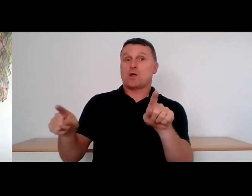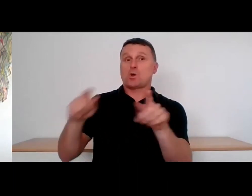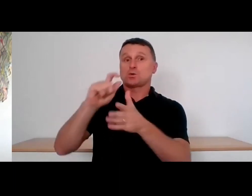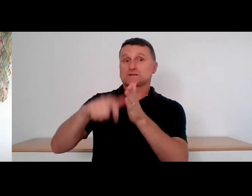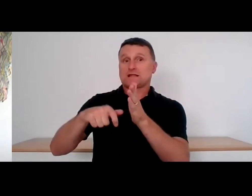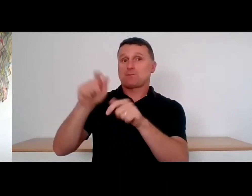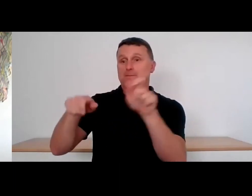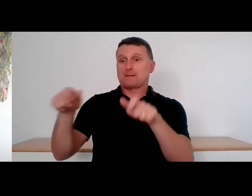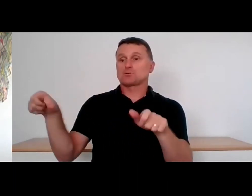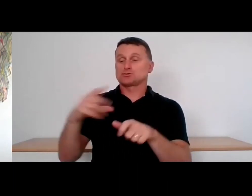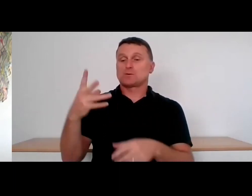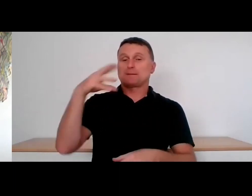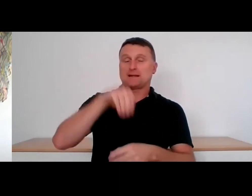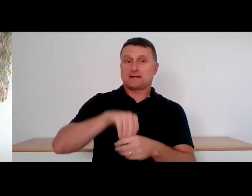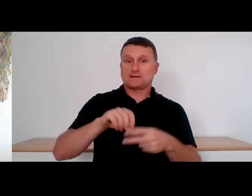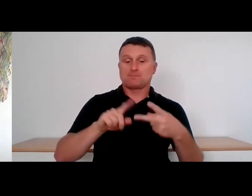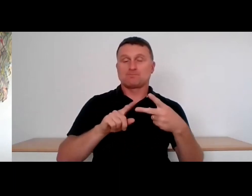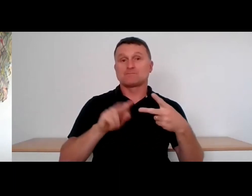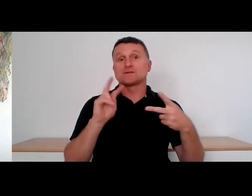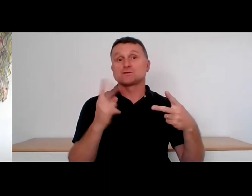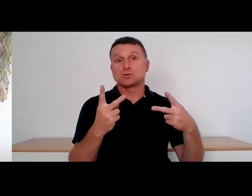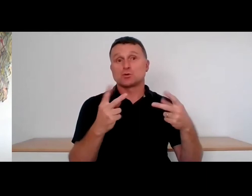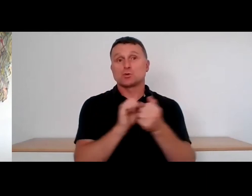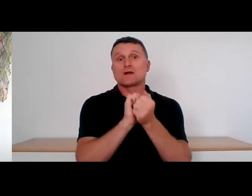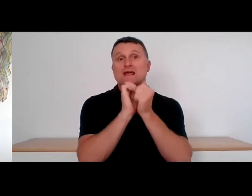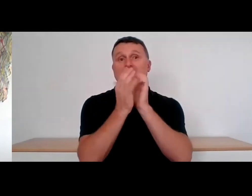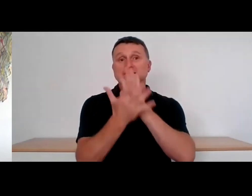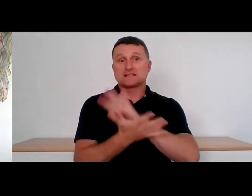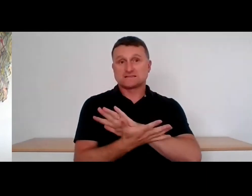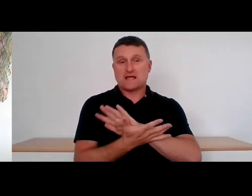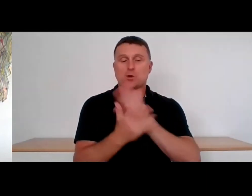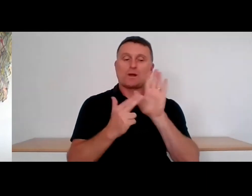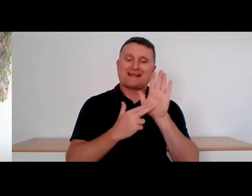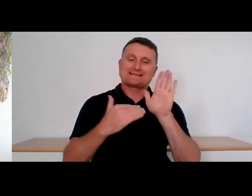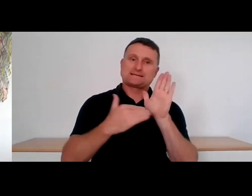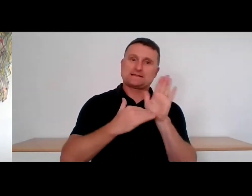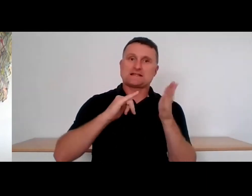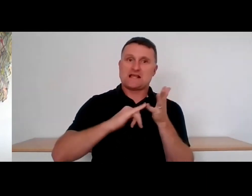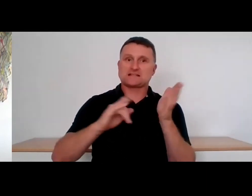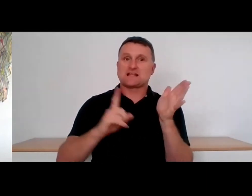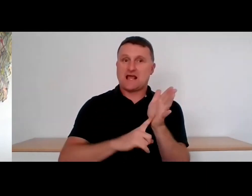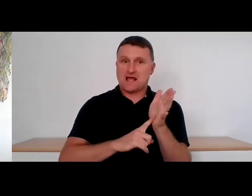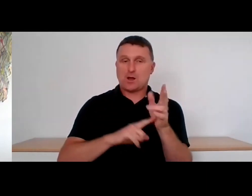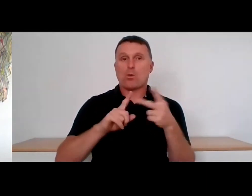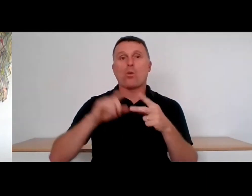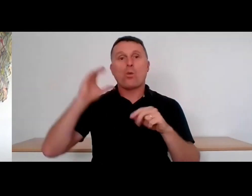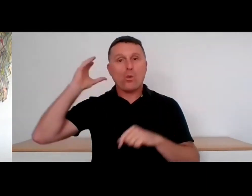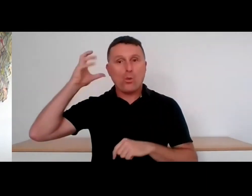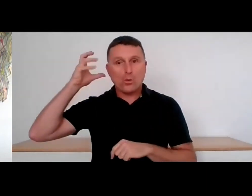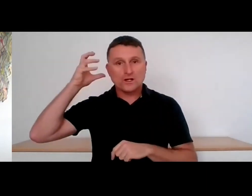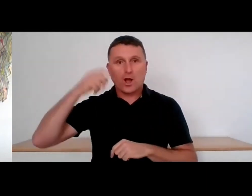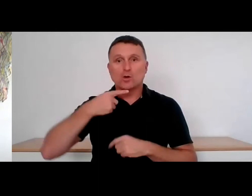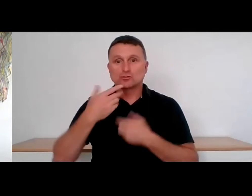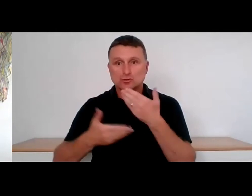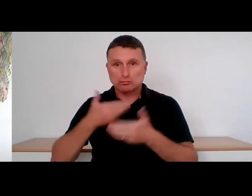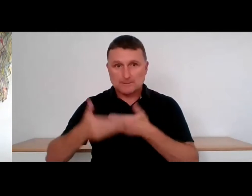2. New Zealand Sign Language, or NZSL, and audio description could be integrated